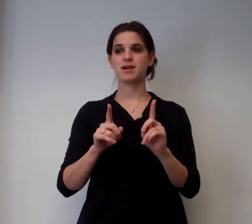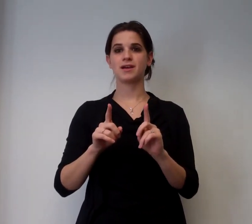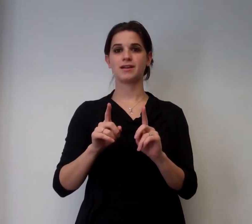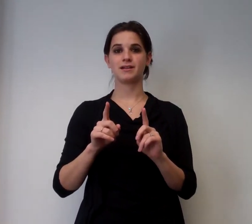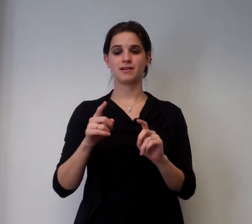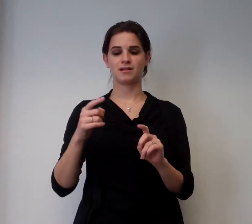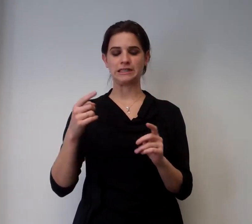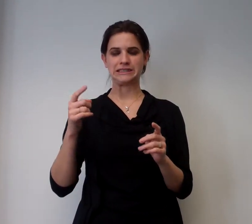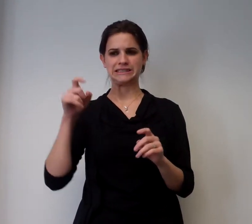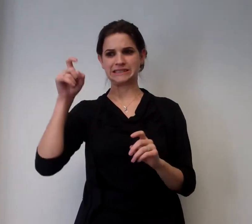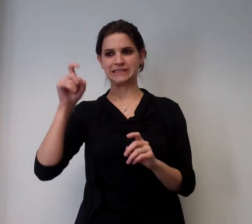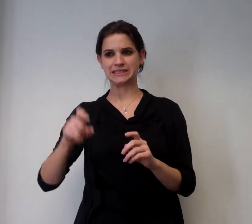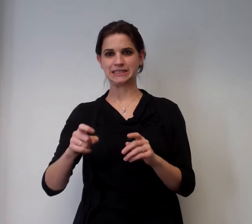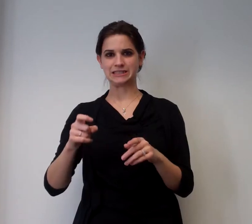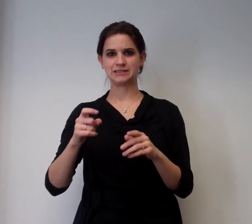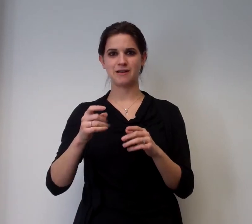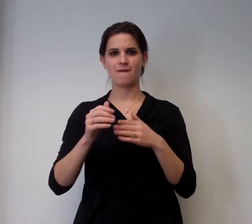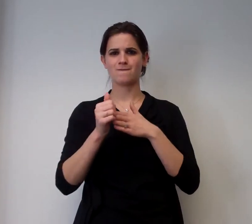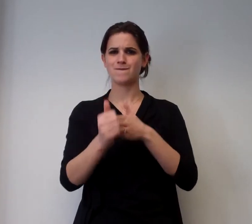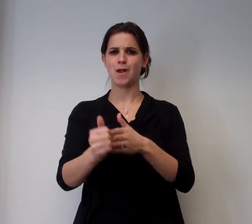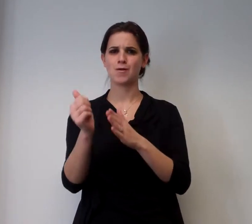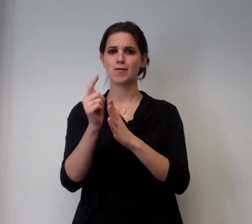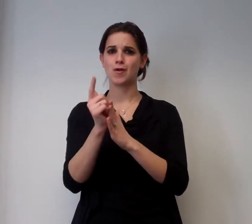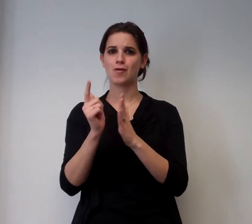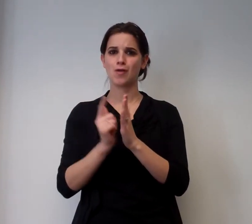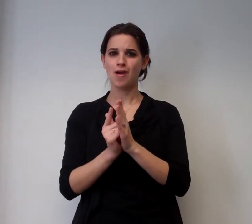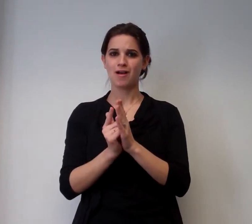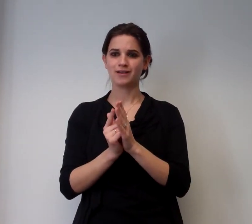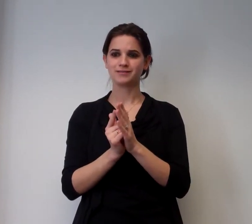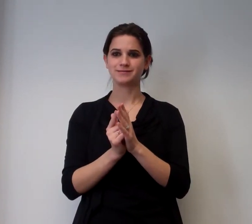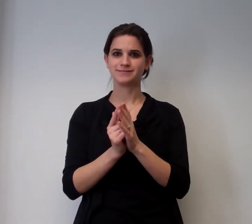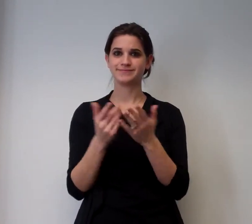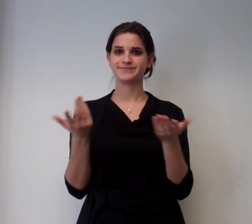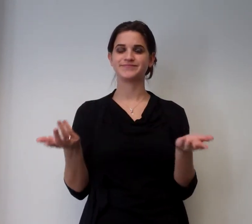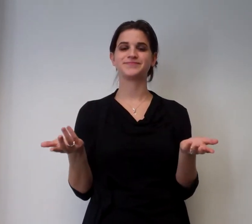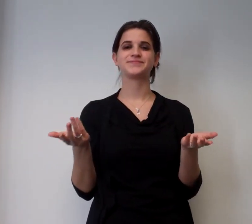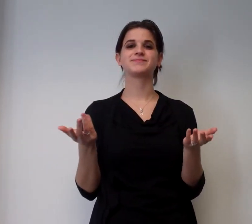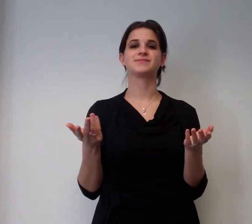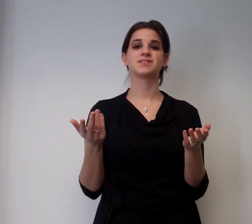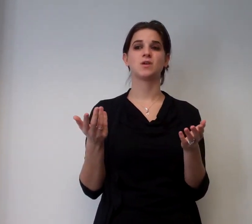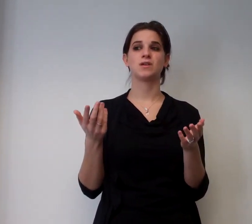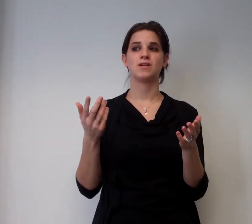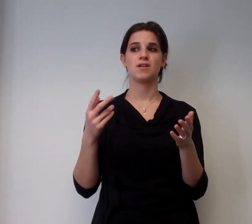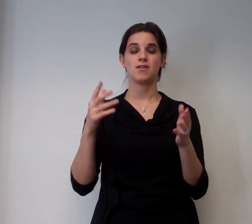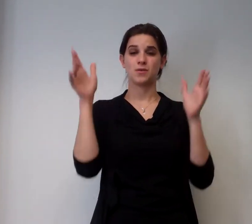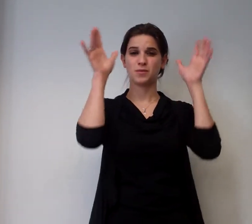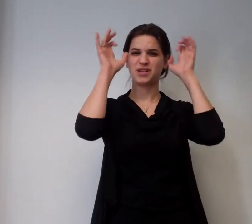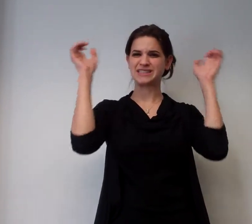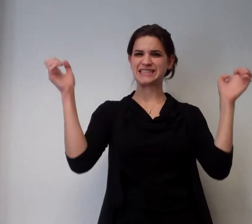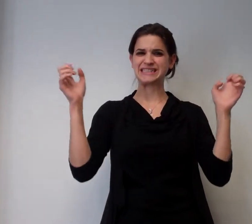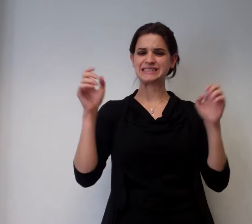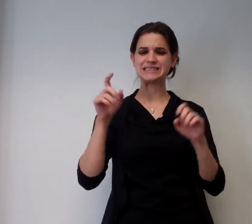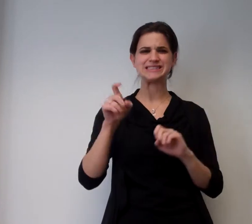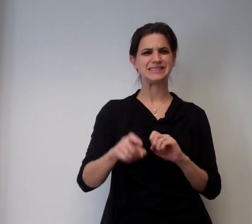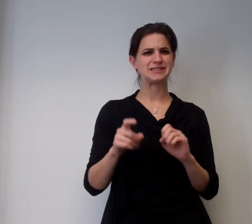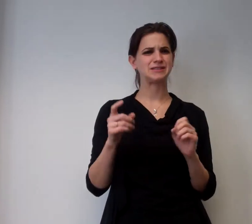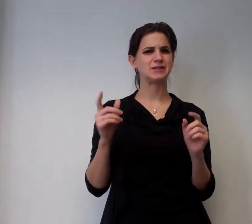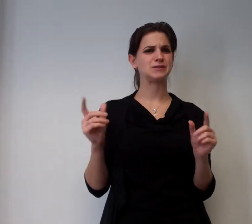president. And it was the president's job to do what? To enforce the law. So he really felt kind of in the